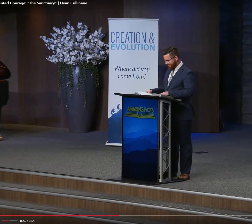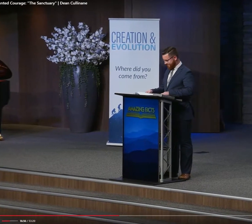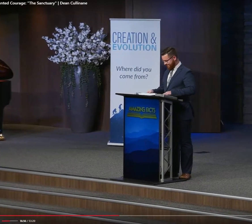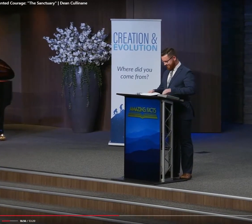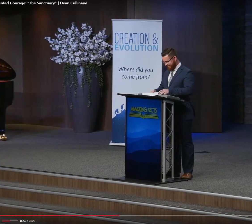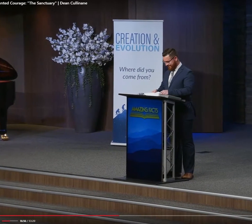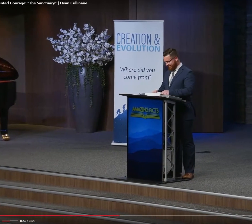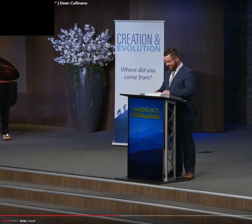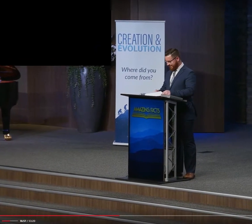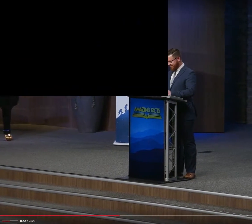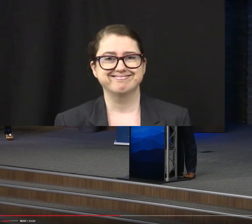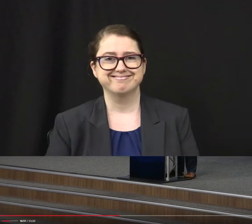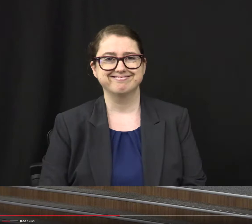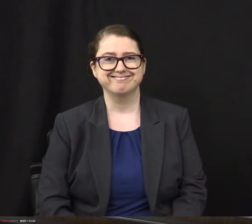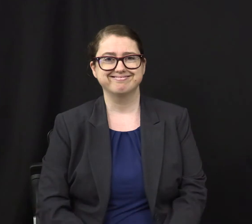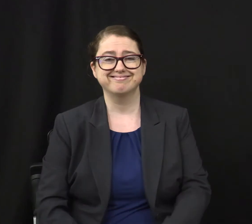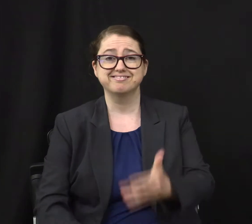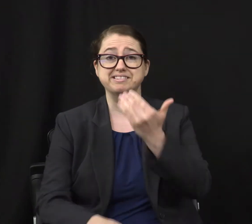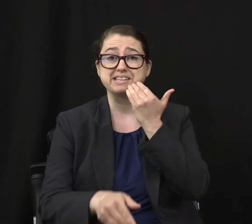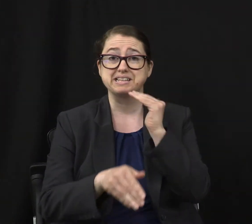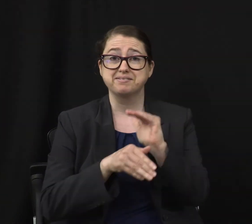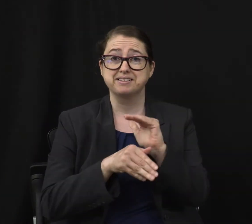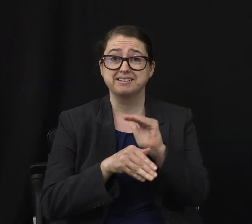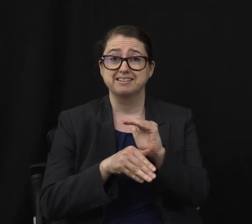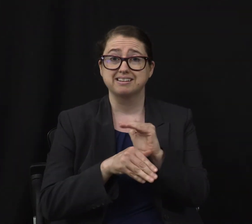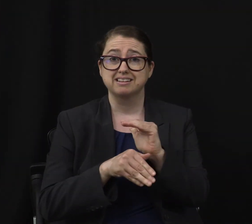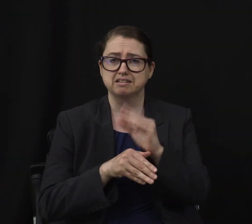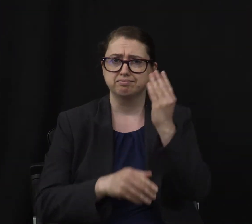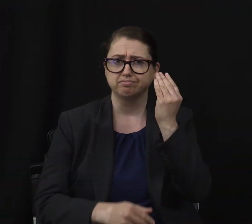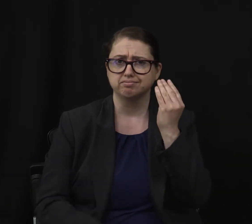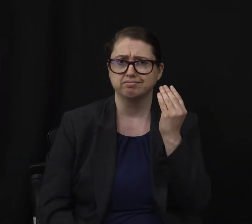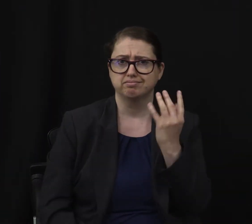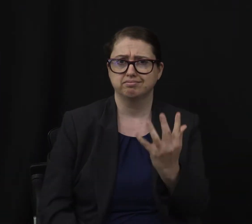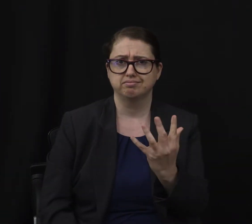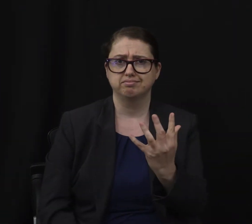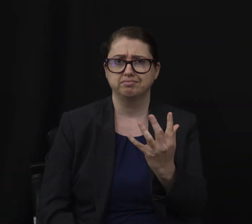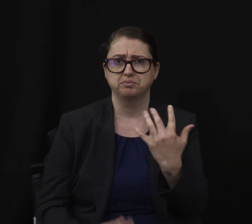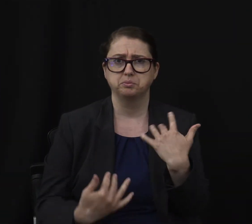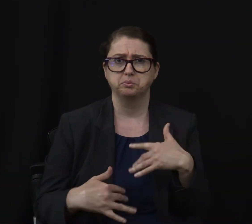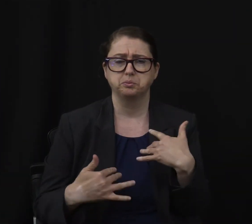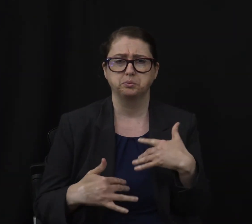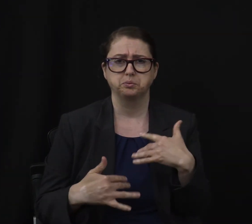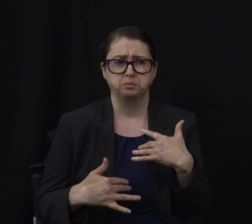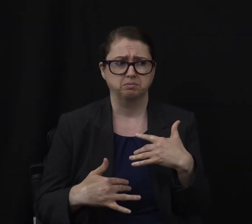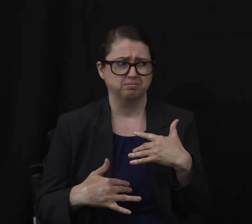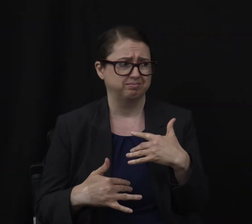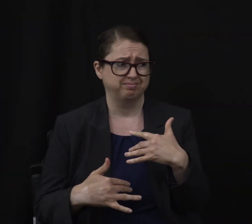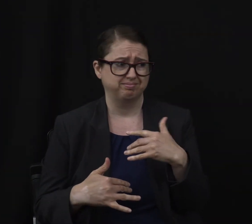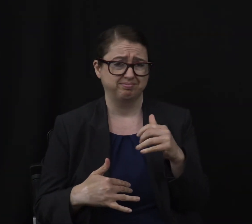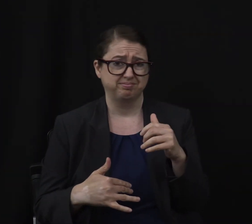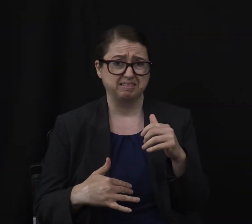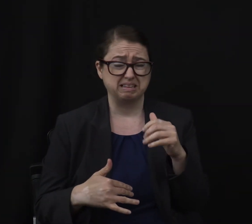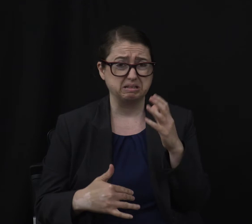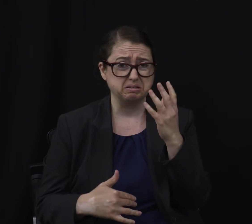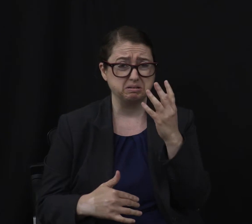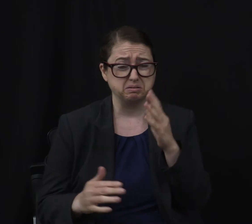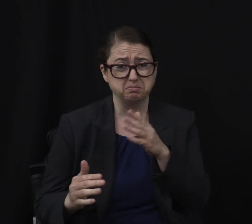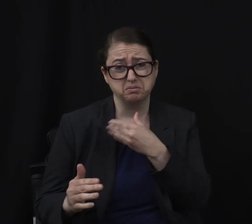Good evening. I can tell you now that there is no better song to come out to.